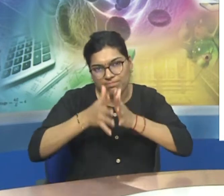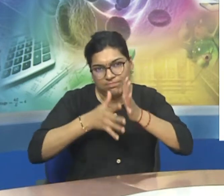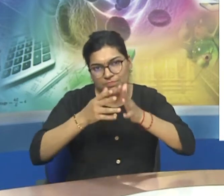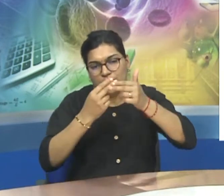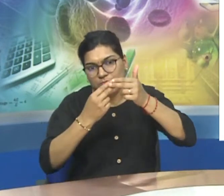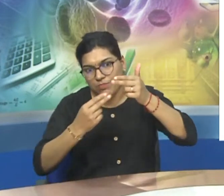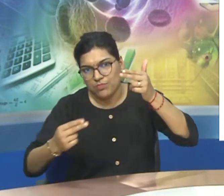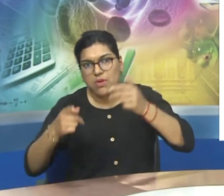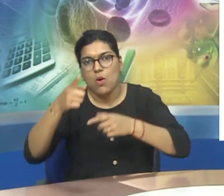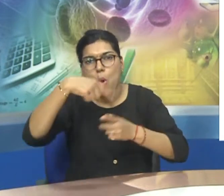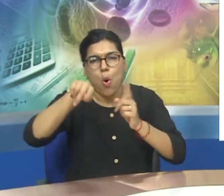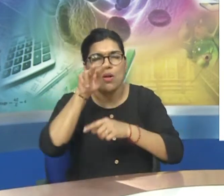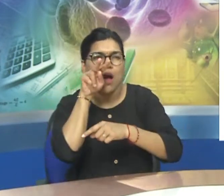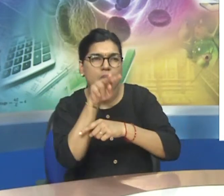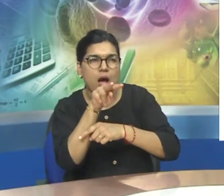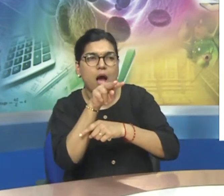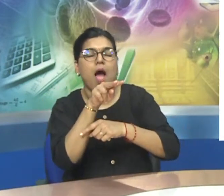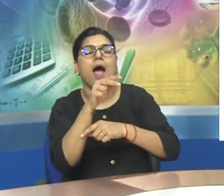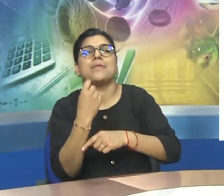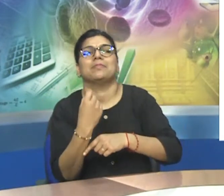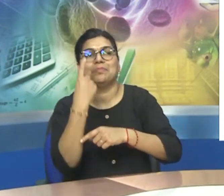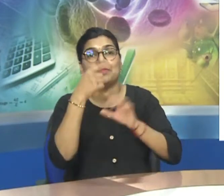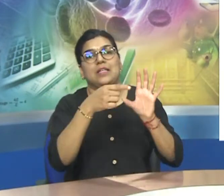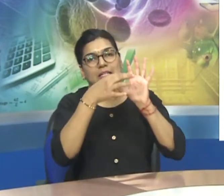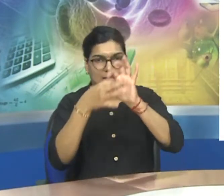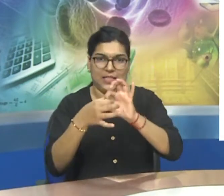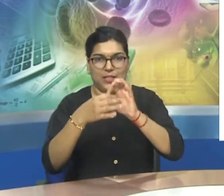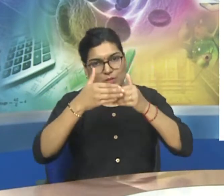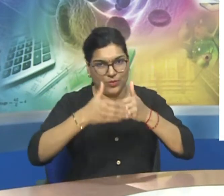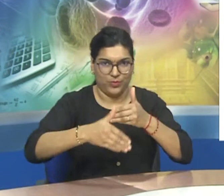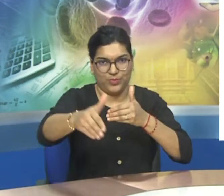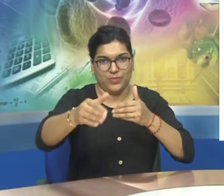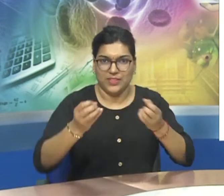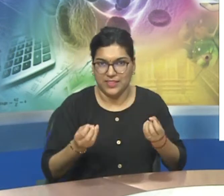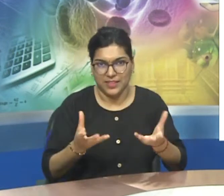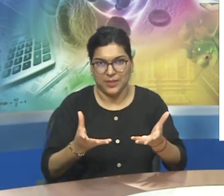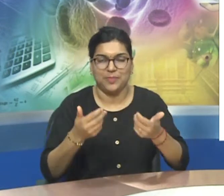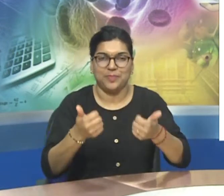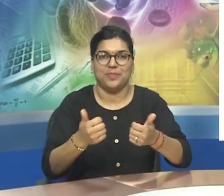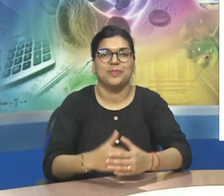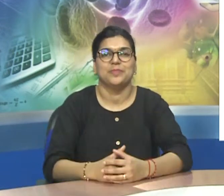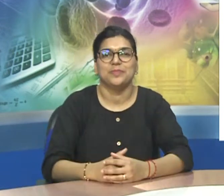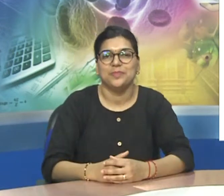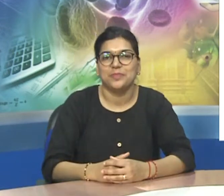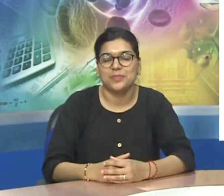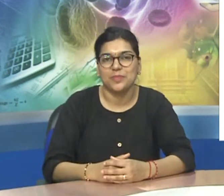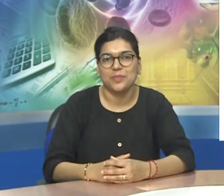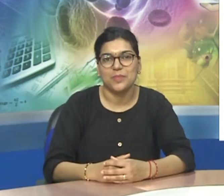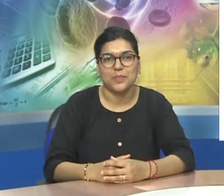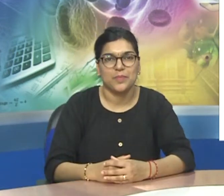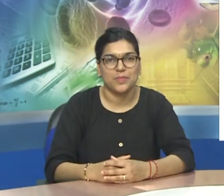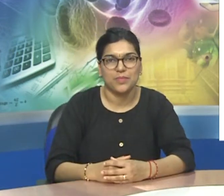So we are going to do this lesson reading with understanding. Let's get started.